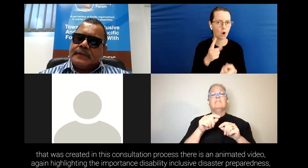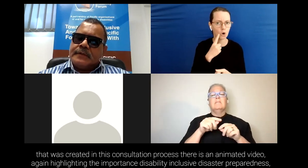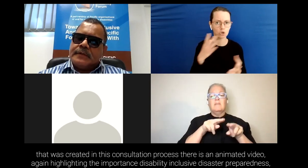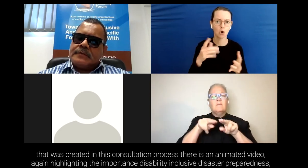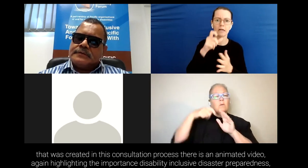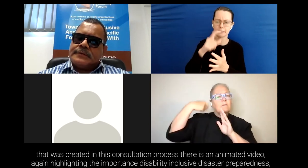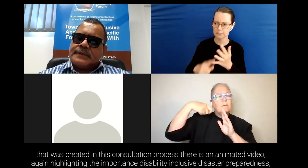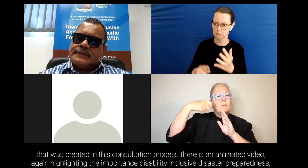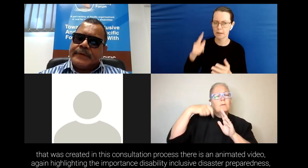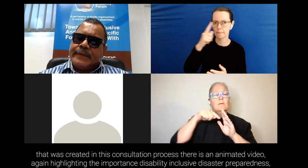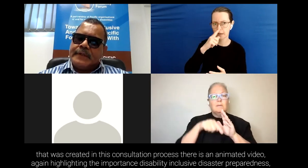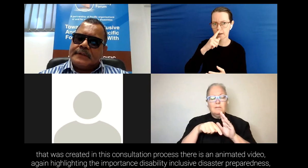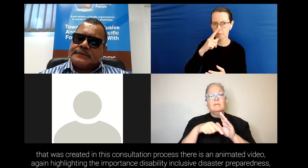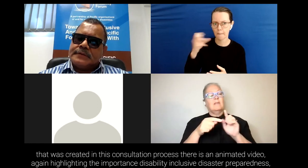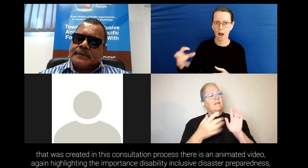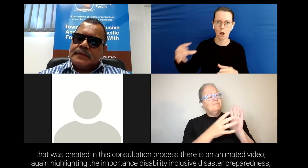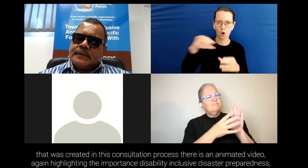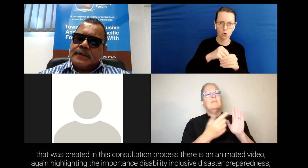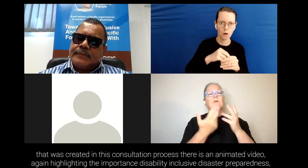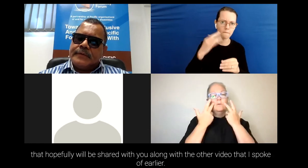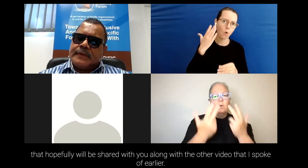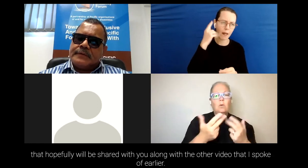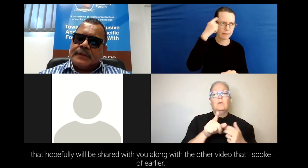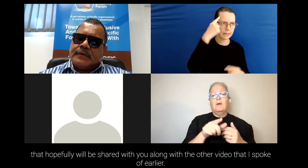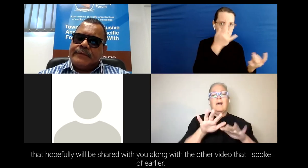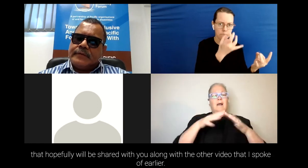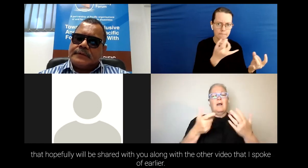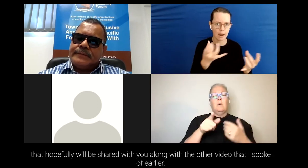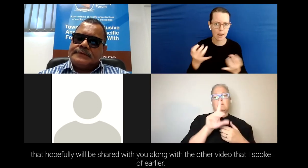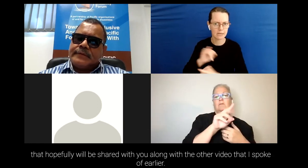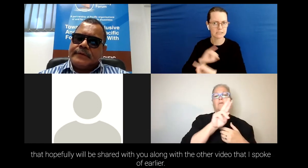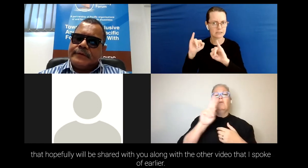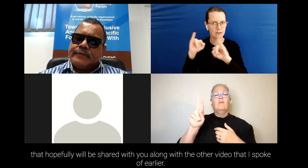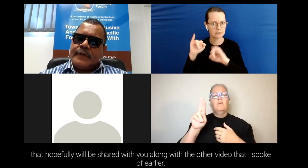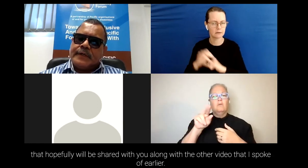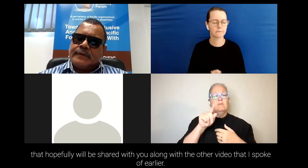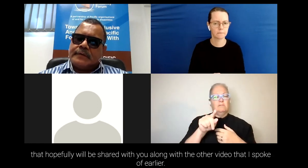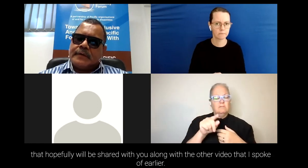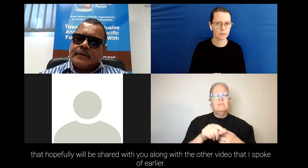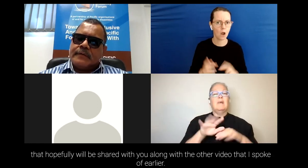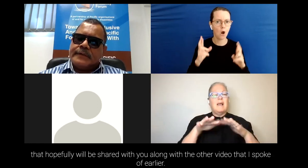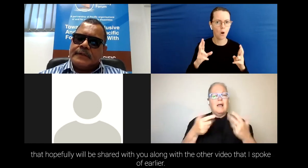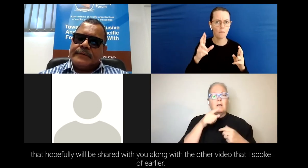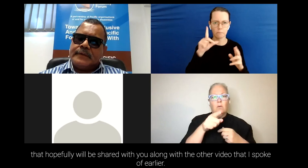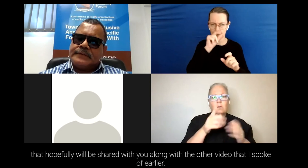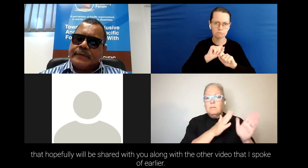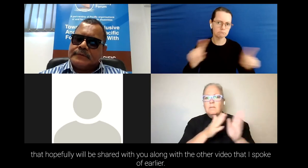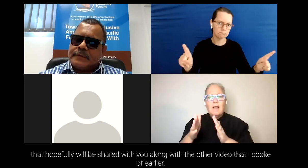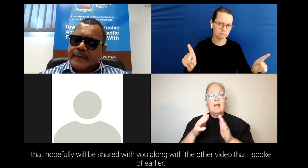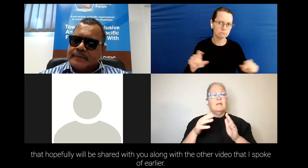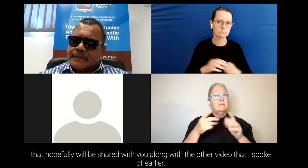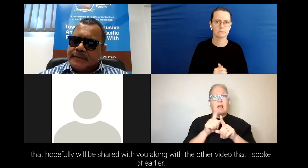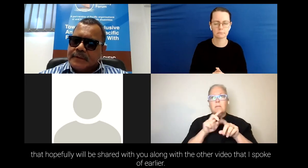disability, inclusive disaster preparedness. That hopefully will also be shared with you along with the other video that I